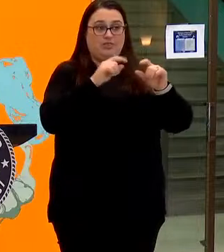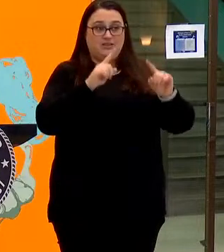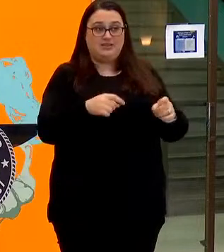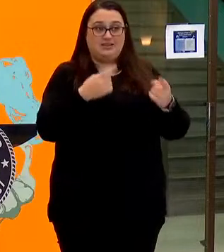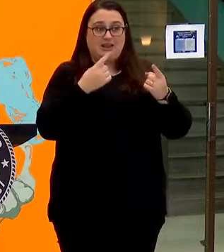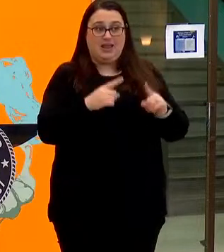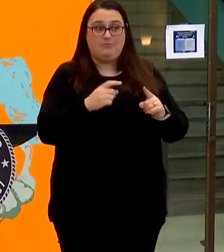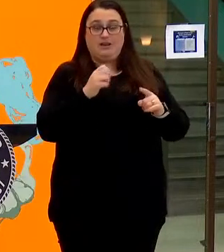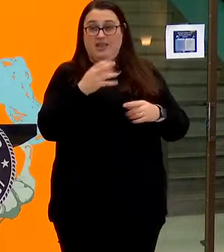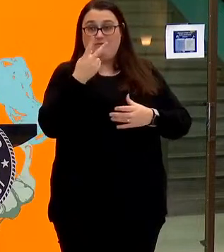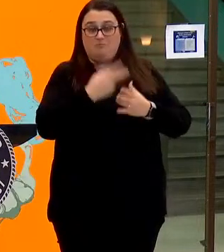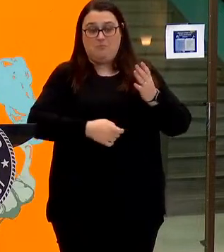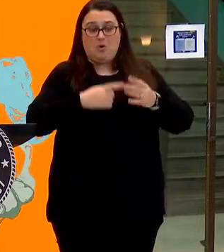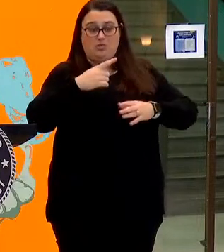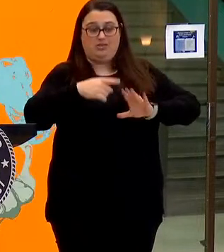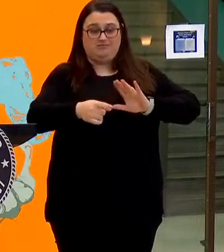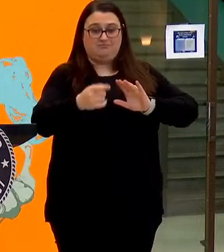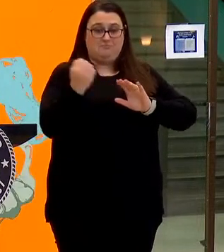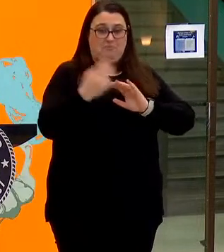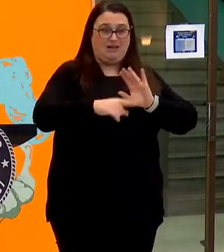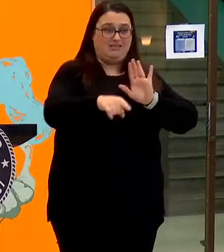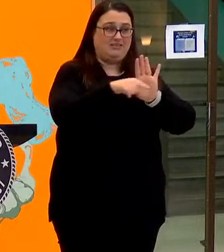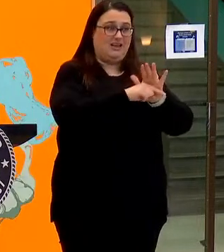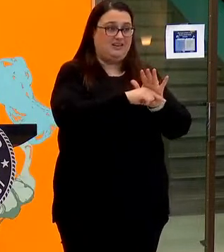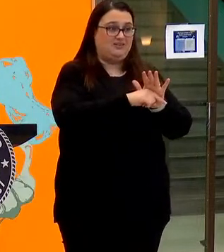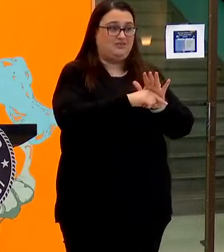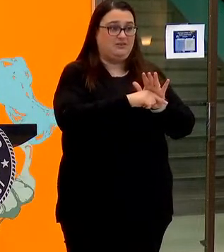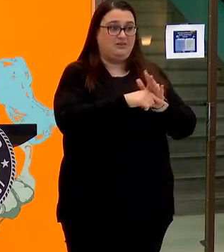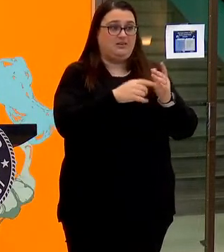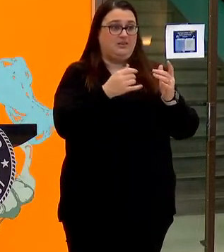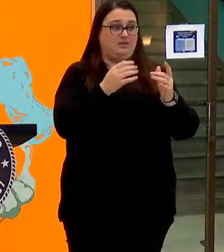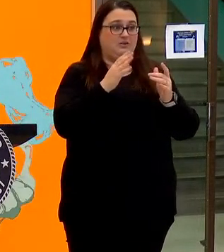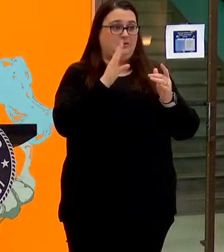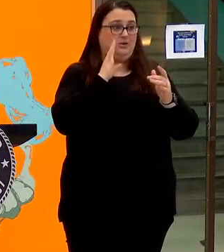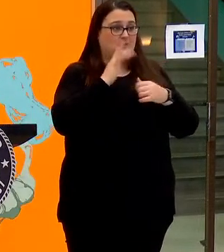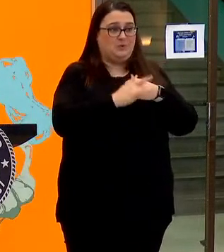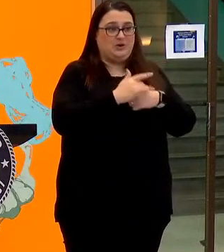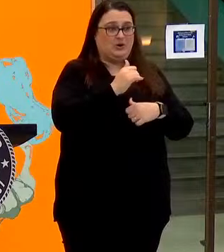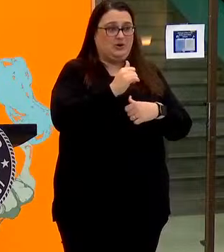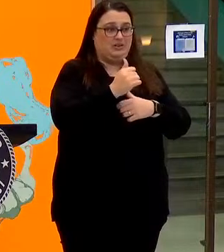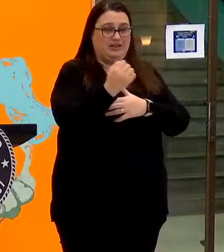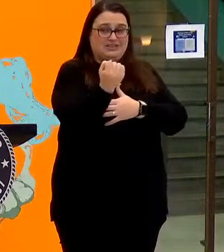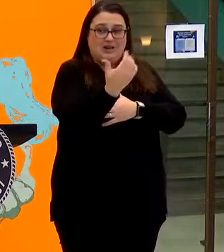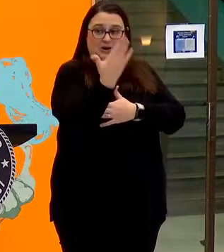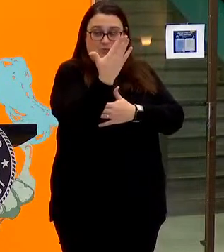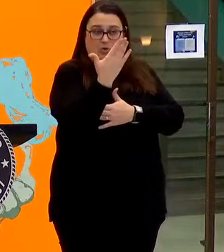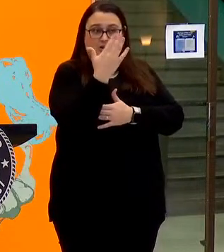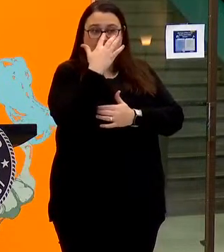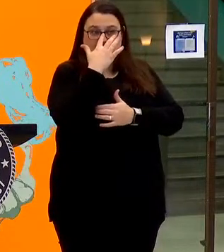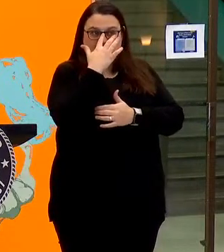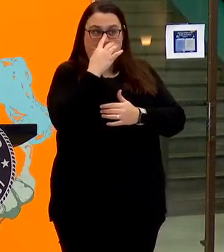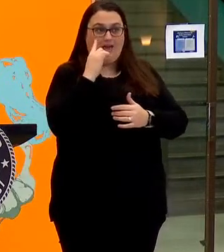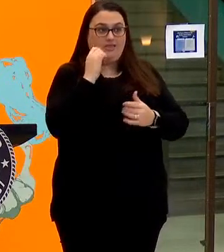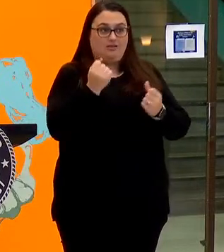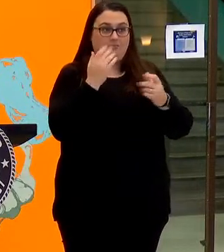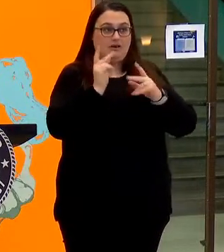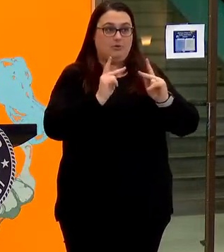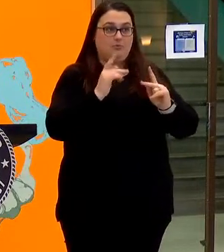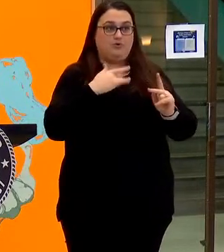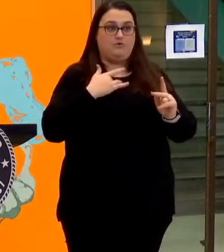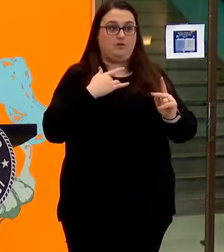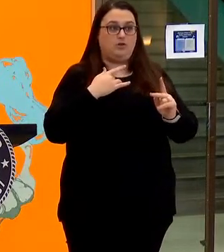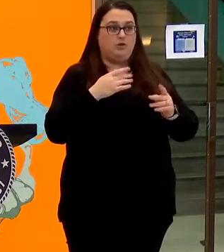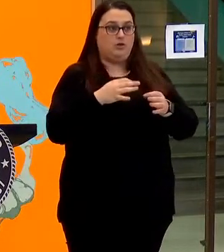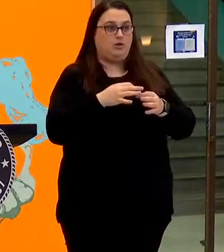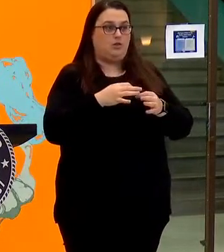taking place, even if both of those tests came back negative, would be the earliest Saturday morning. I think a lot of people are feeling like you